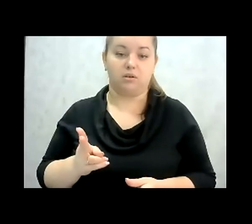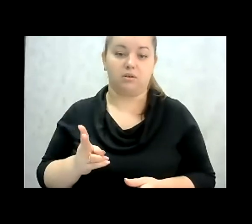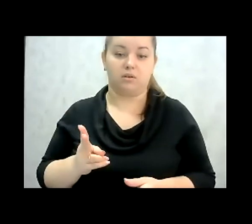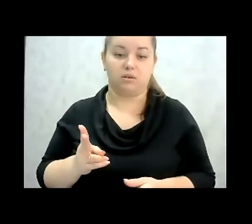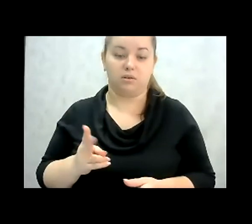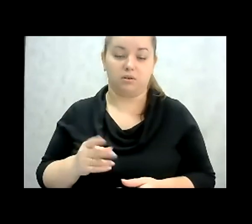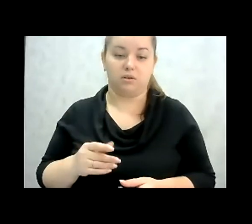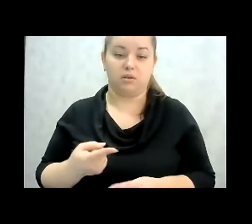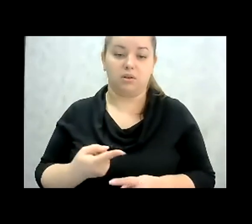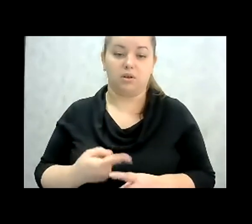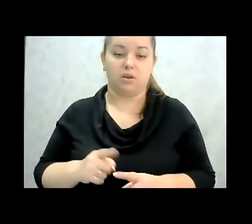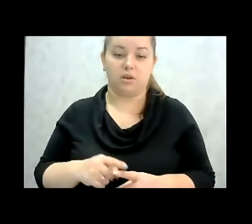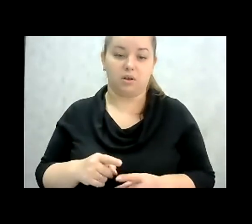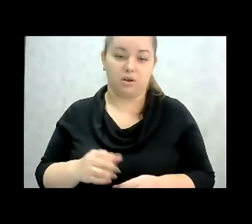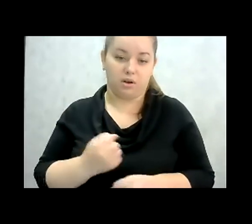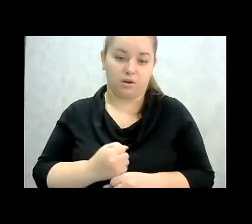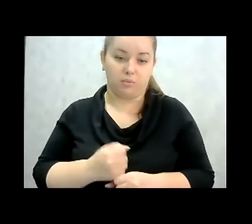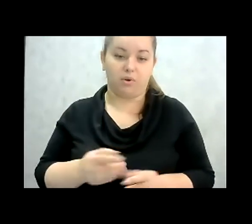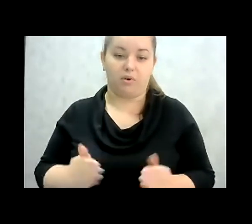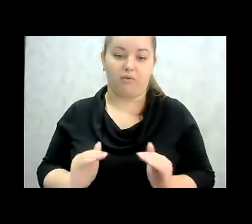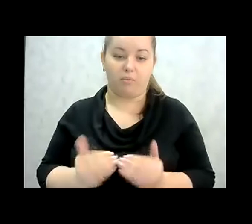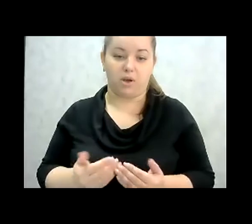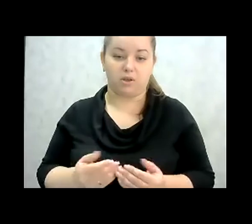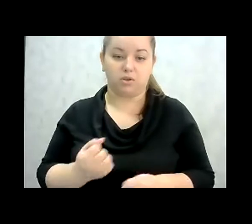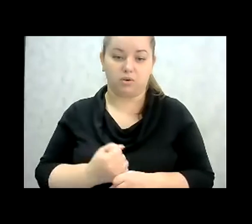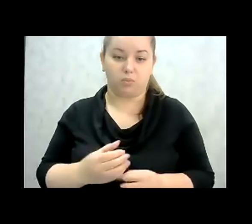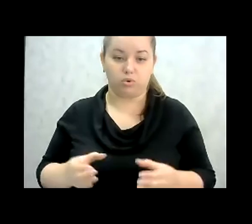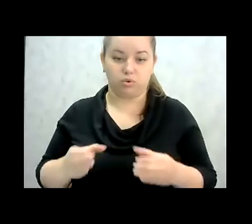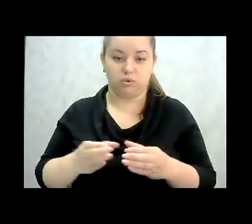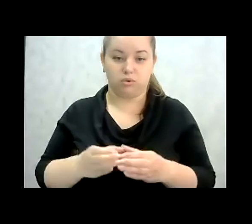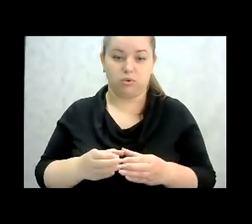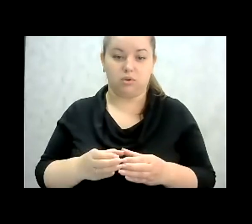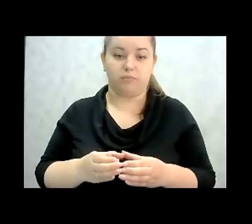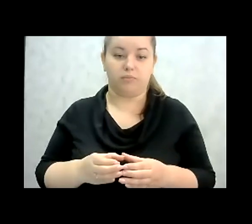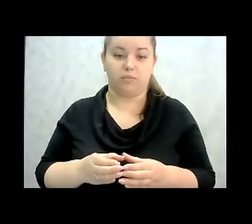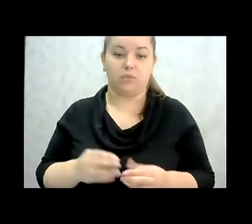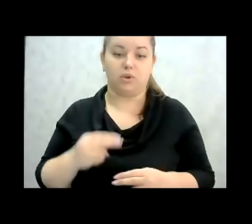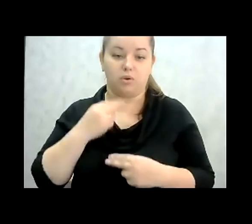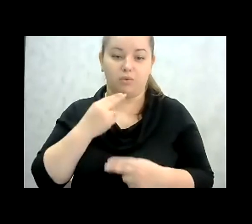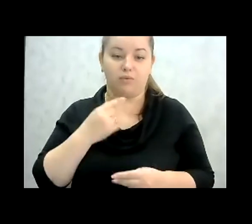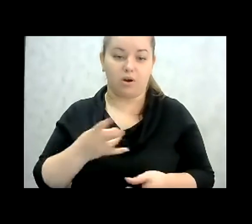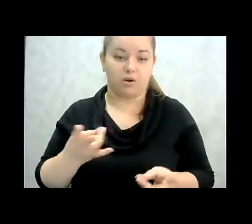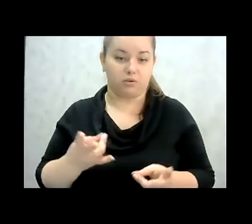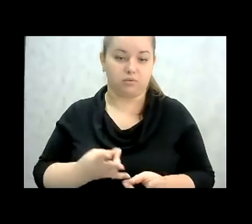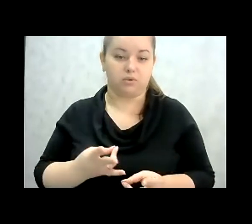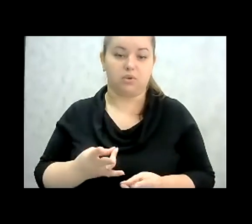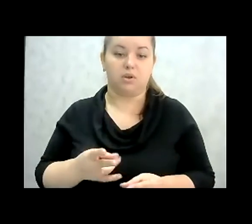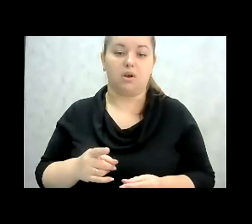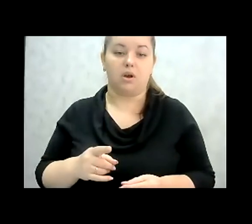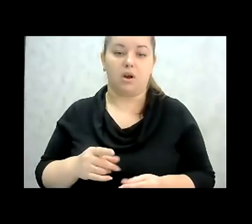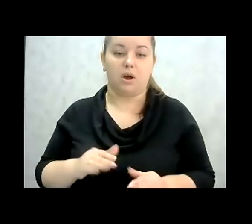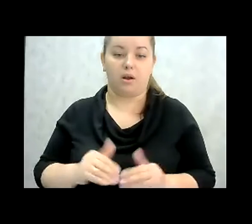other members of CEC or from our secretariat.